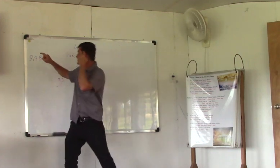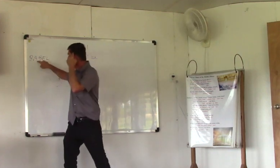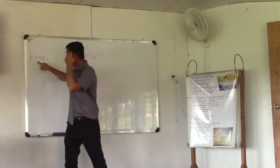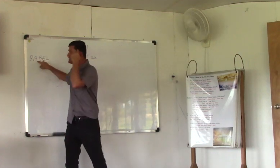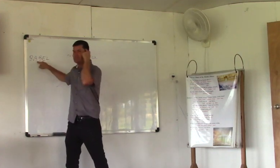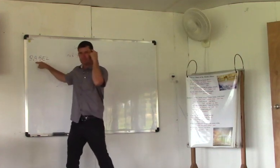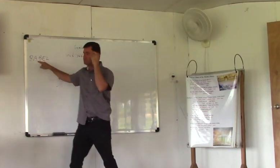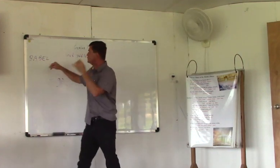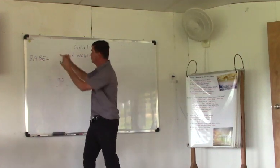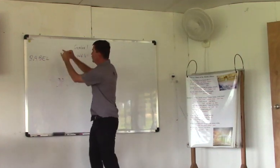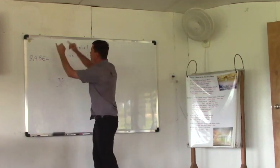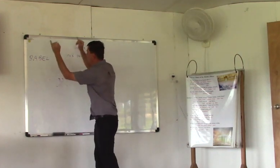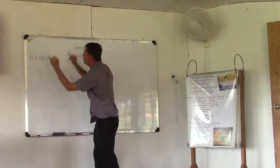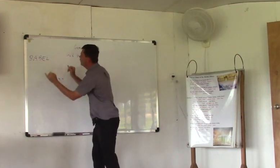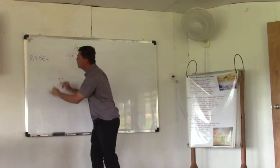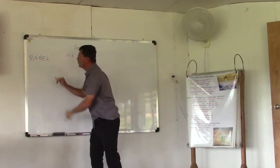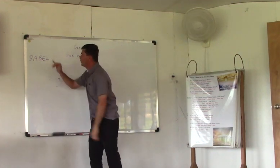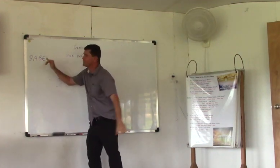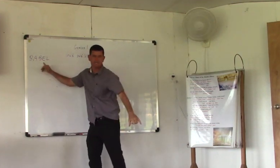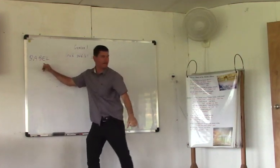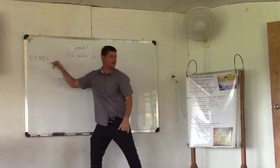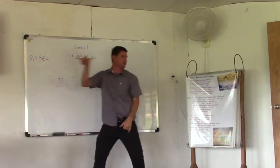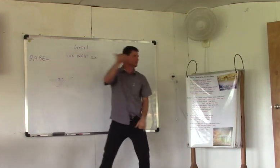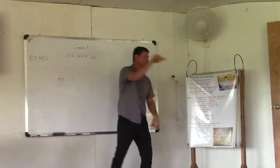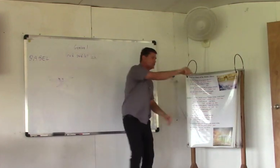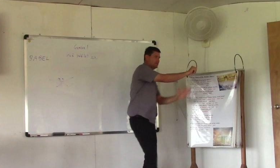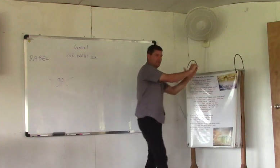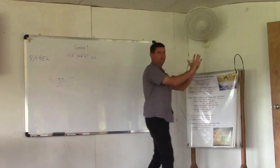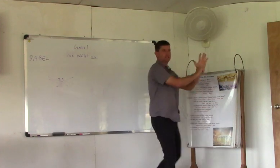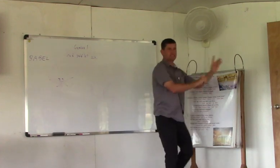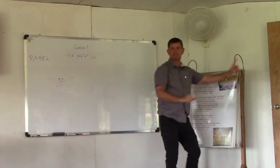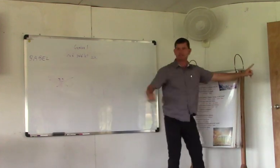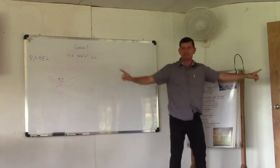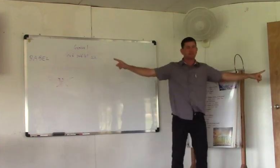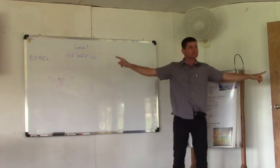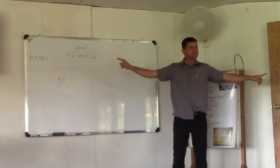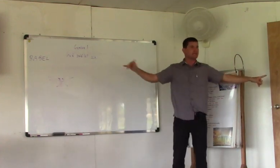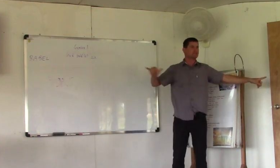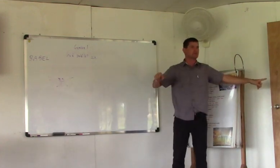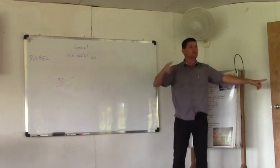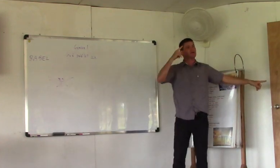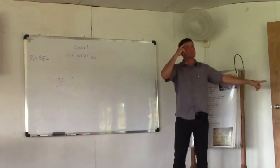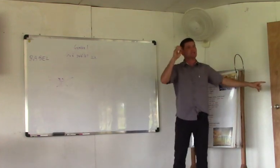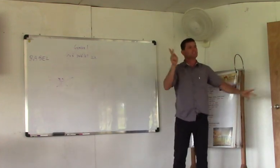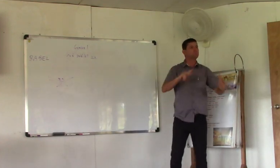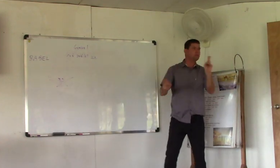this was an idol, just like Aaron's. Same. Because the people